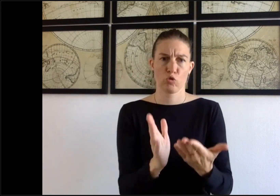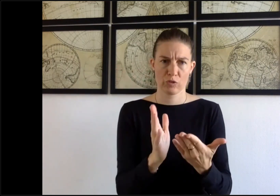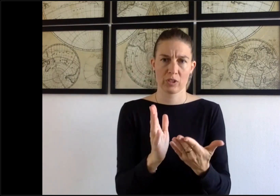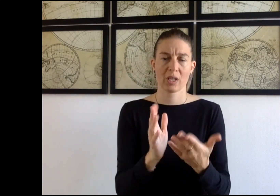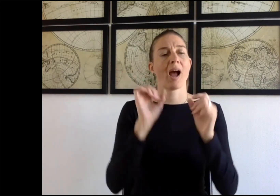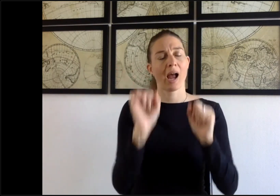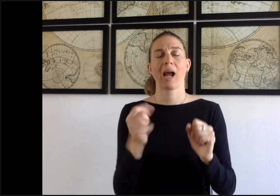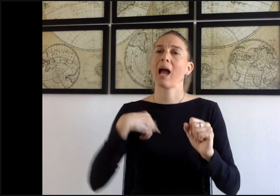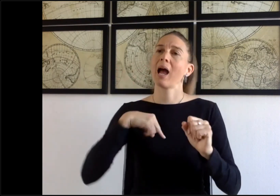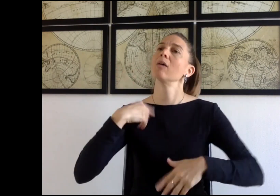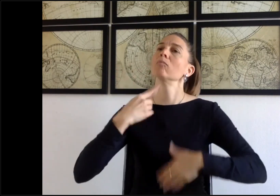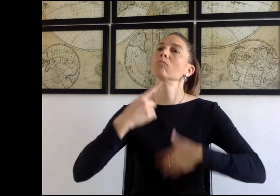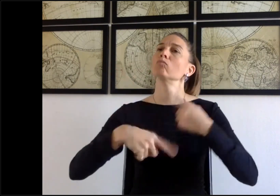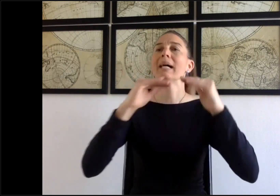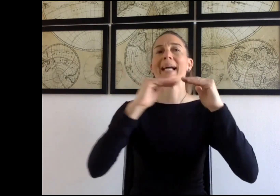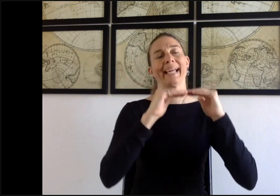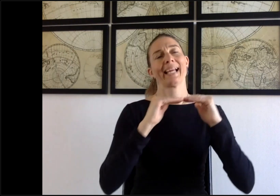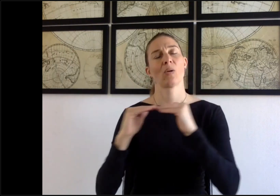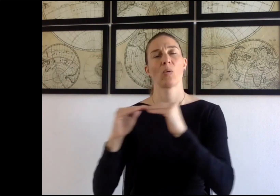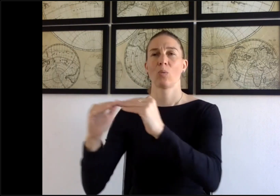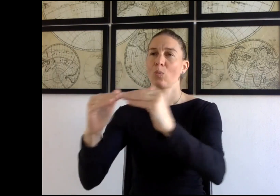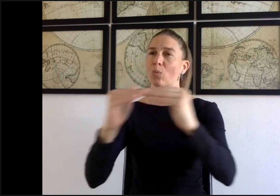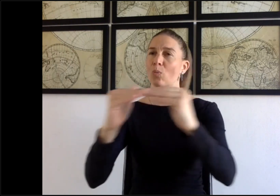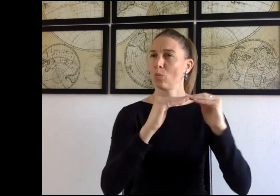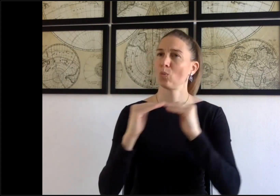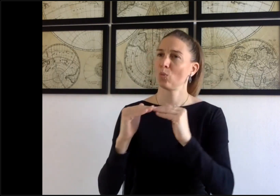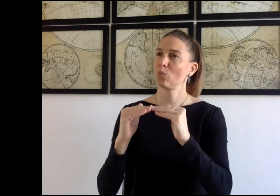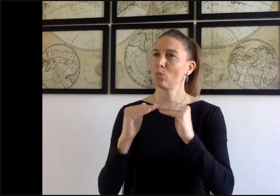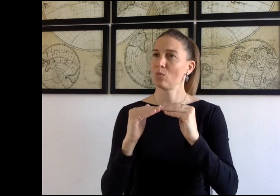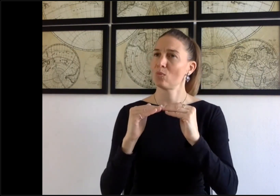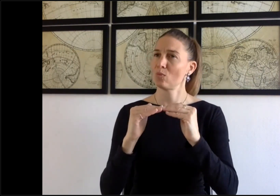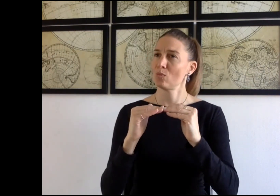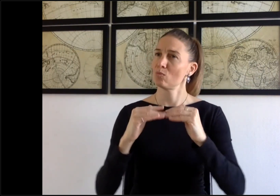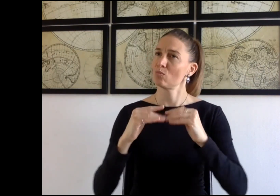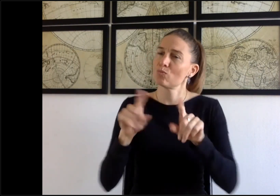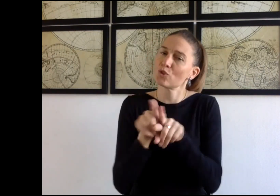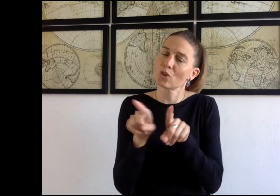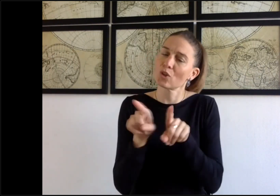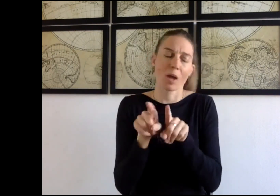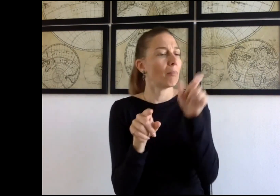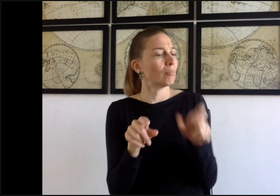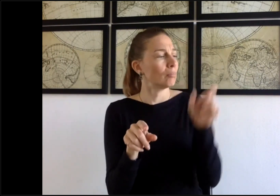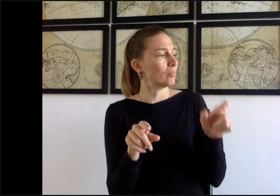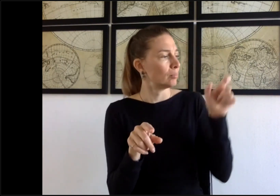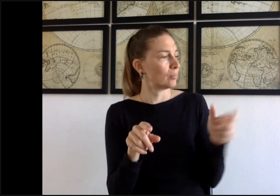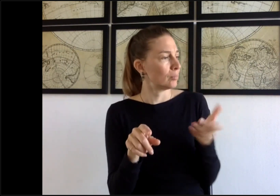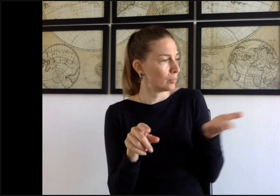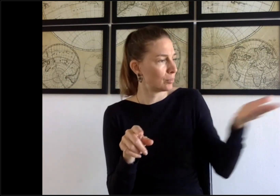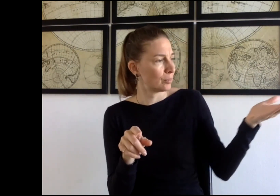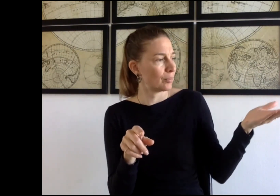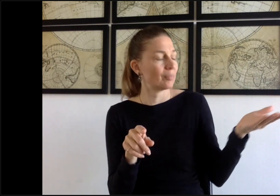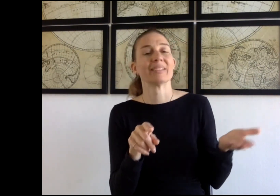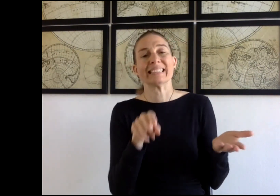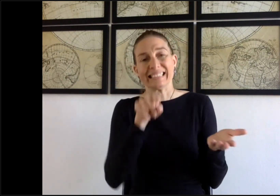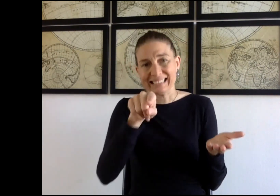live on an equal basis with our citizen colleagues. Thank you very